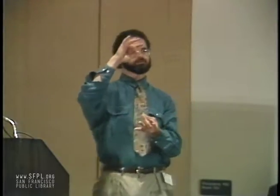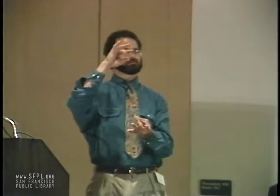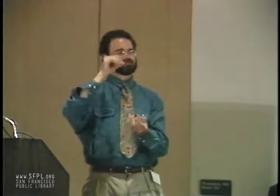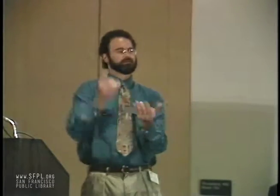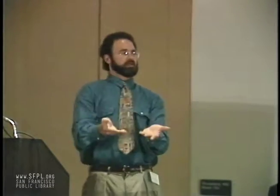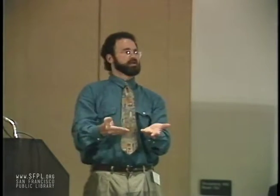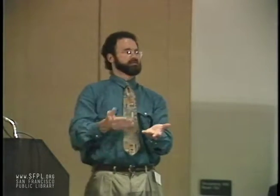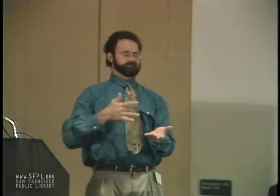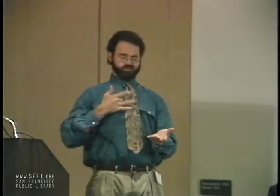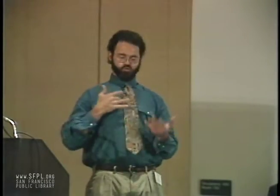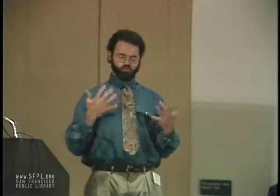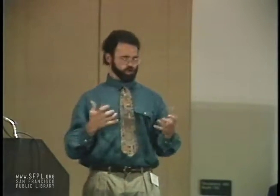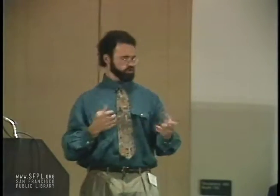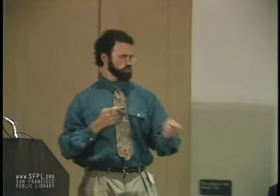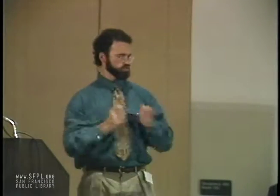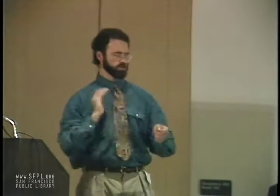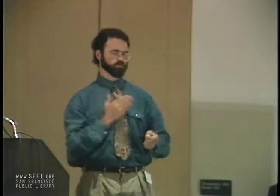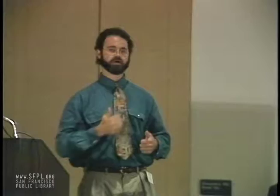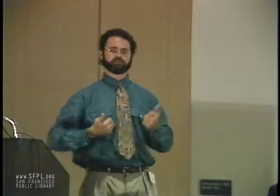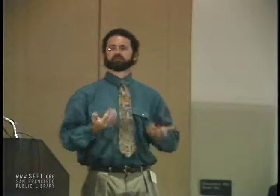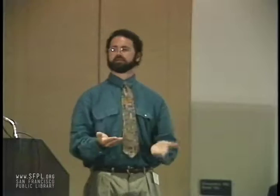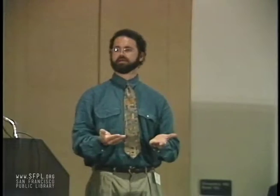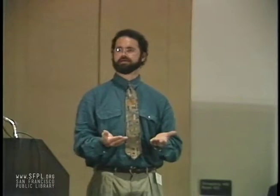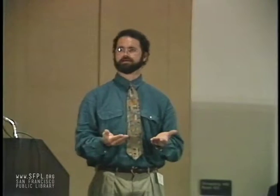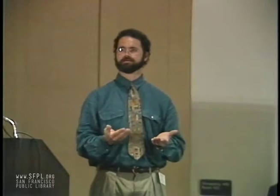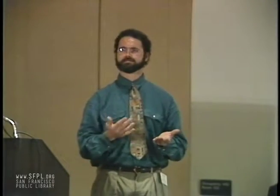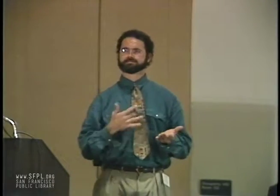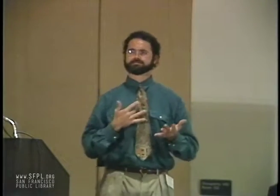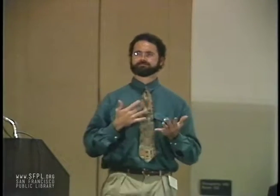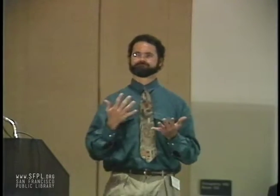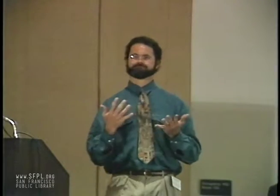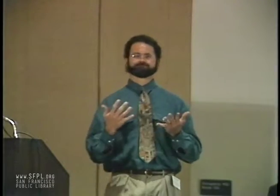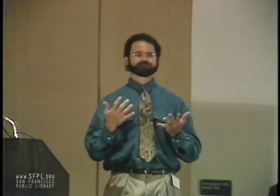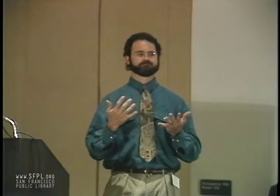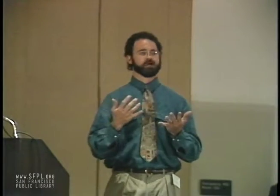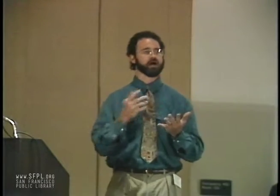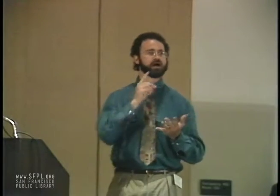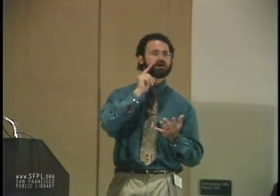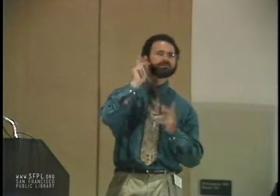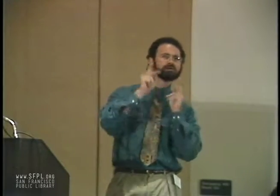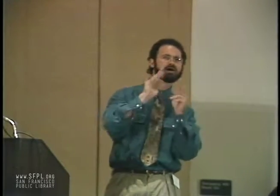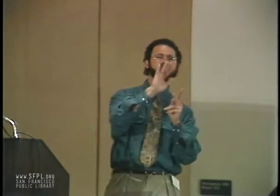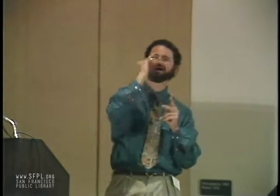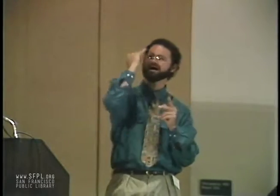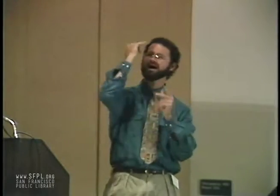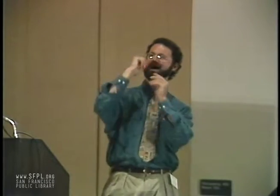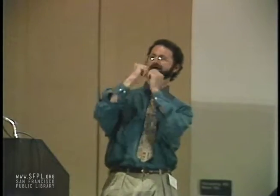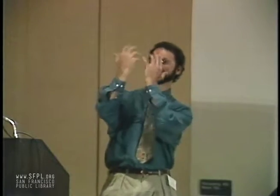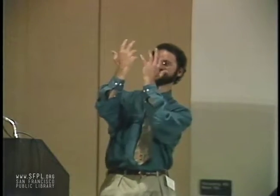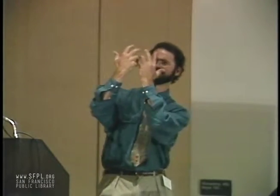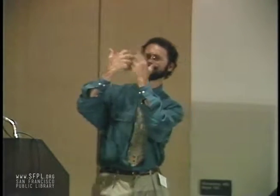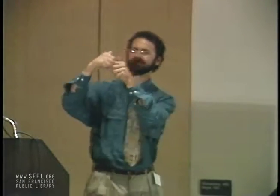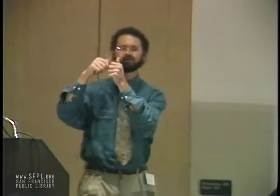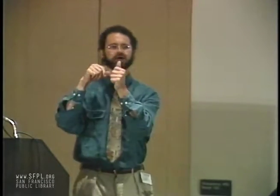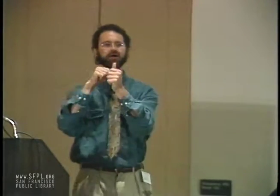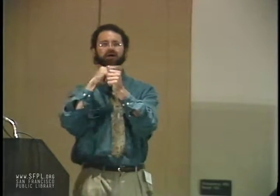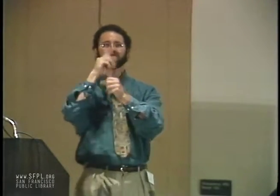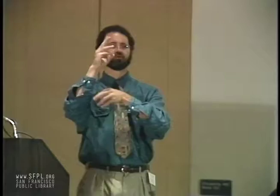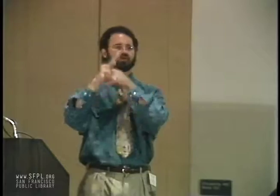idea, the spirit of that idea is there. And what that says is that we want to be able to control our own destiny. And